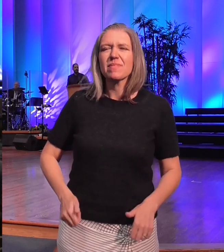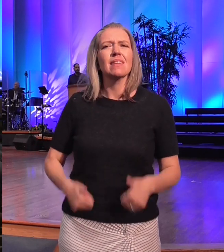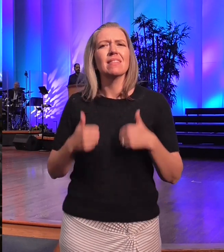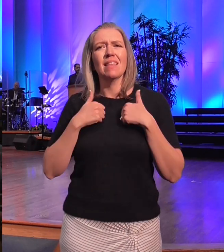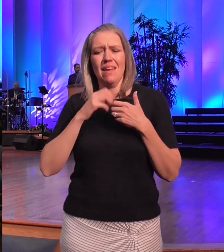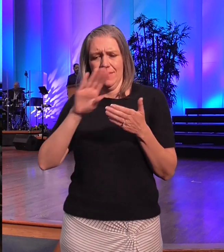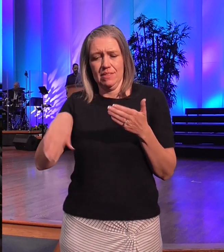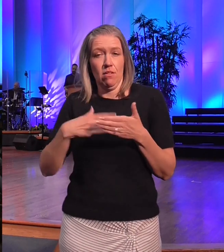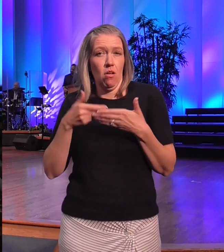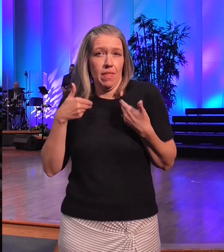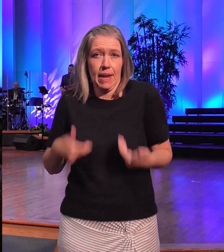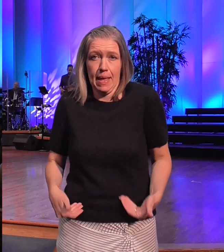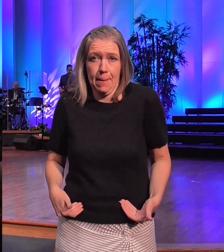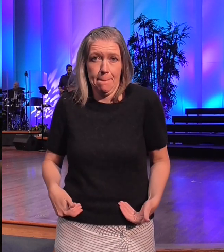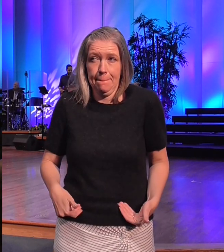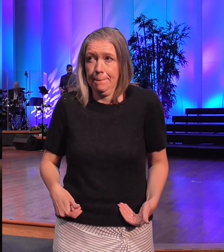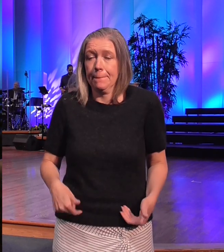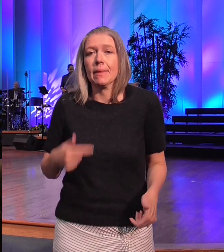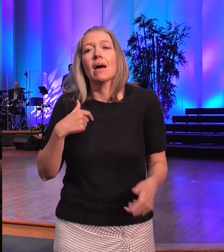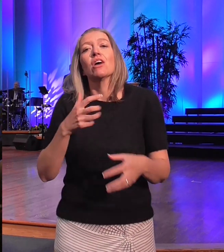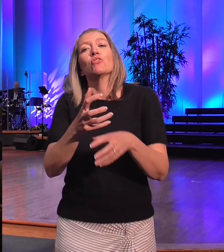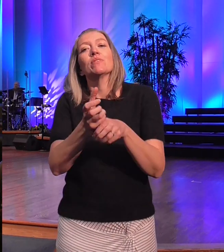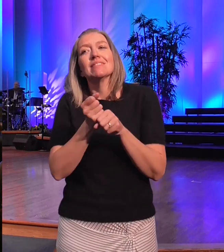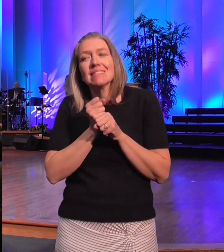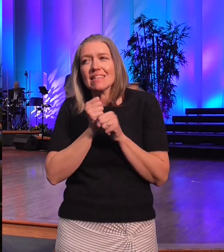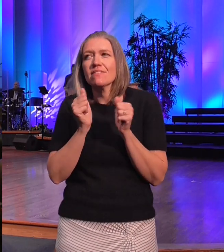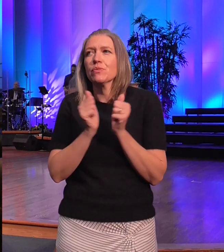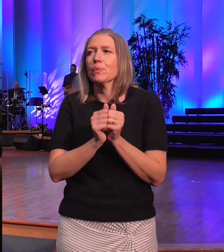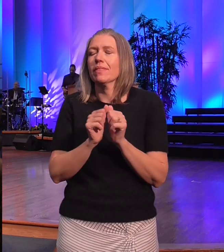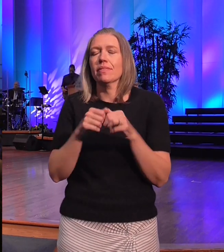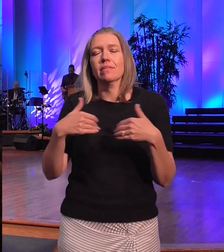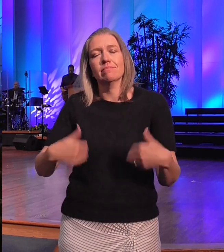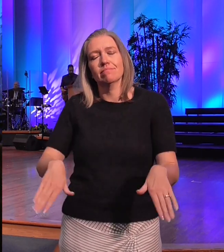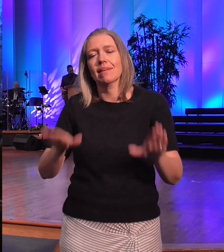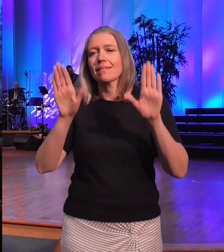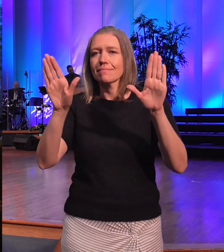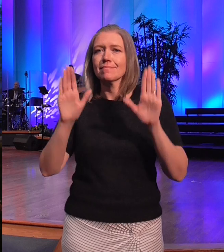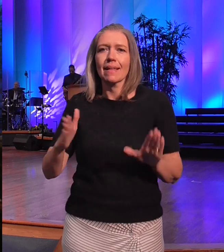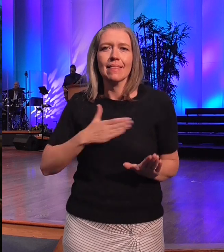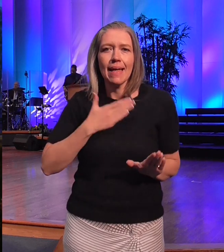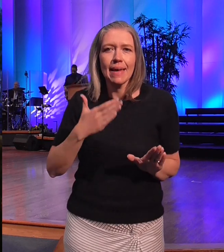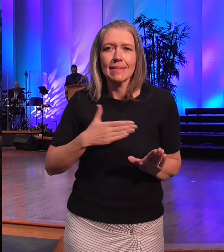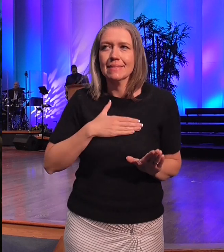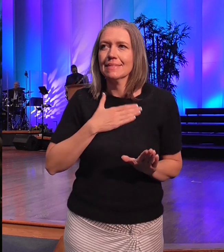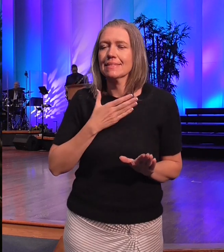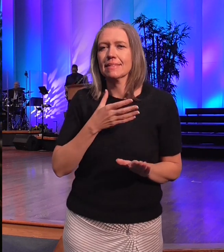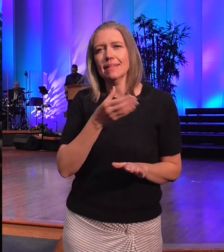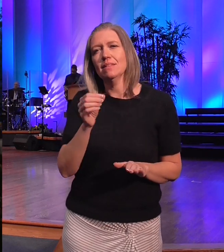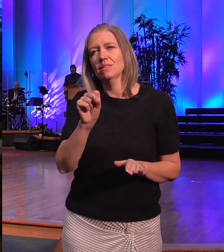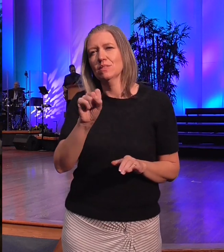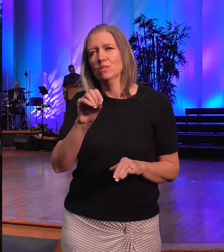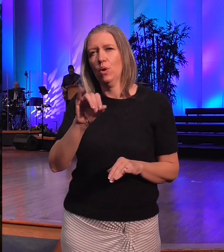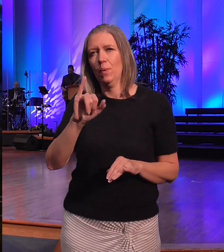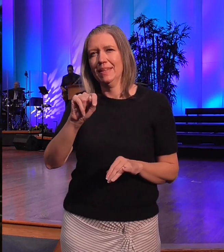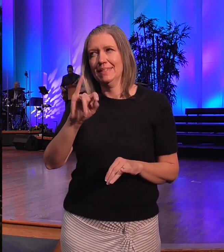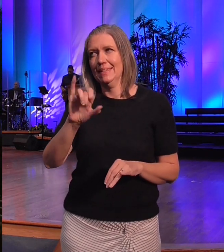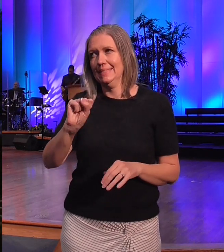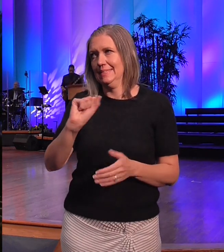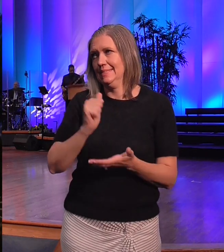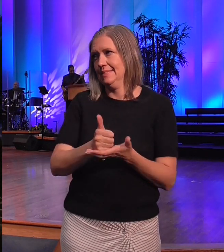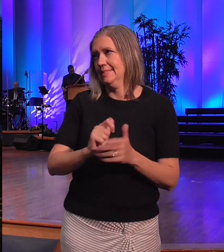that I am. I receive it with great gladness. And so it is.